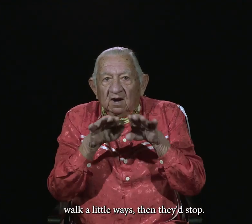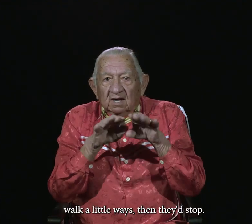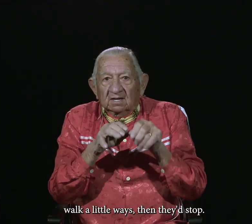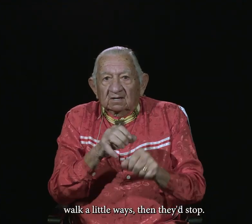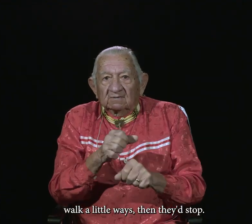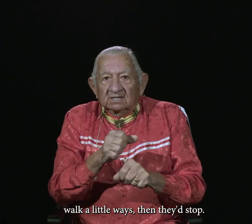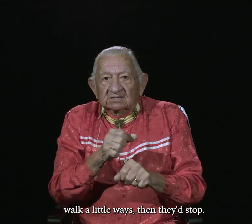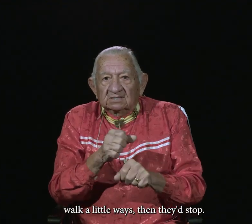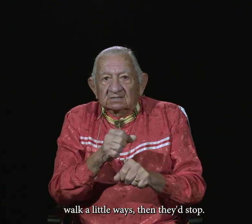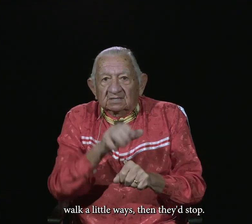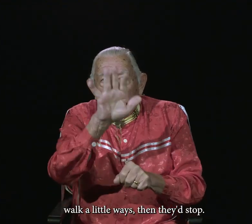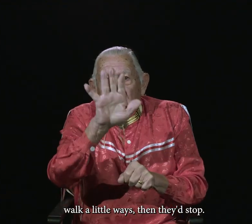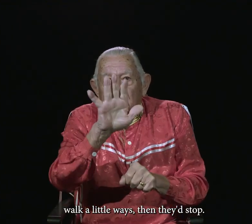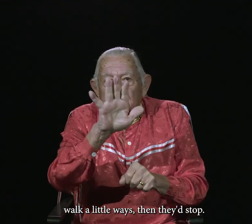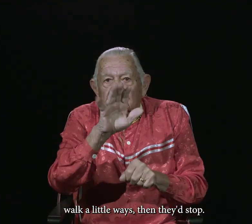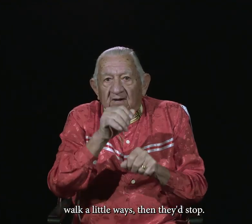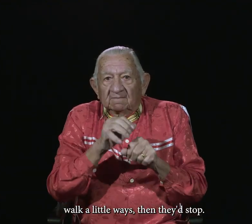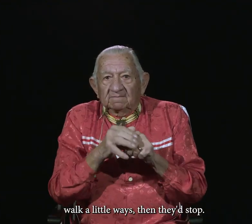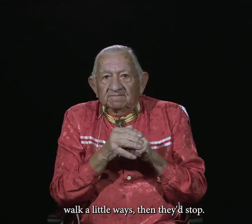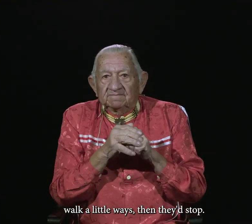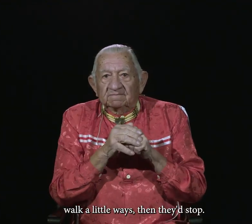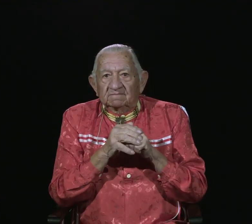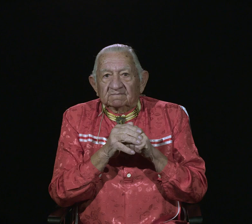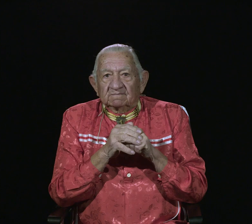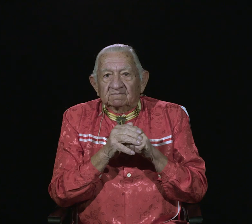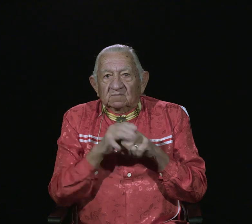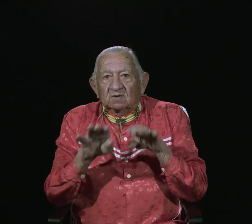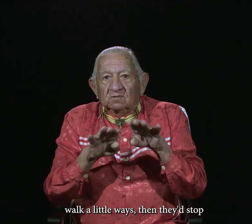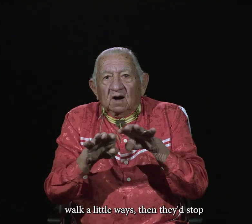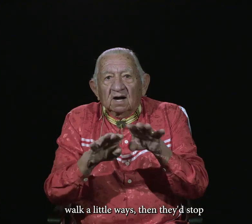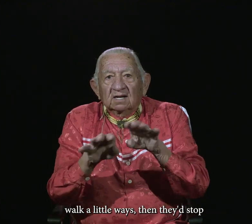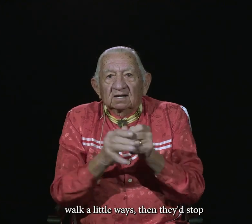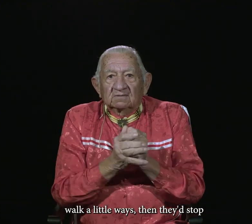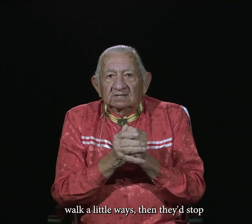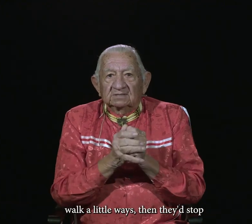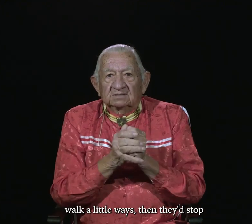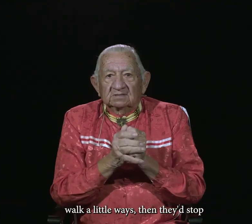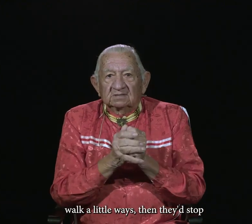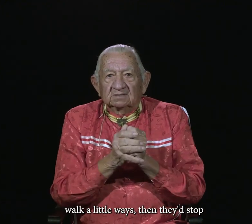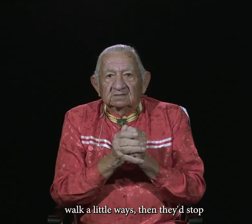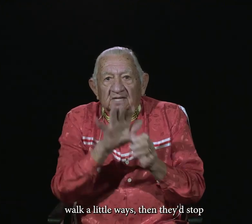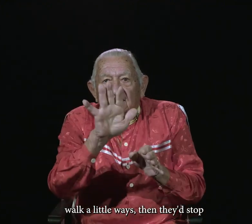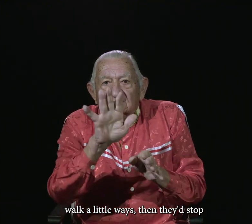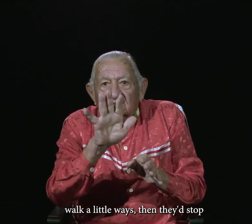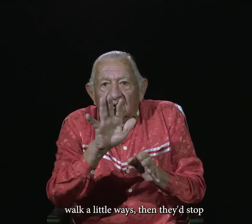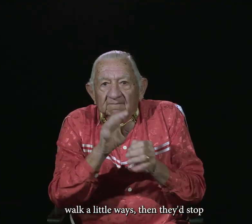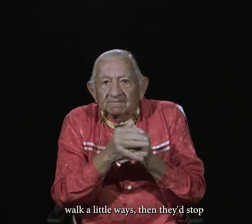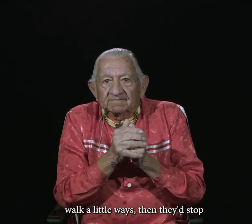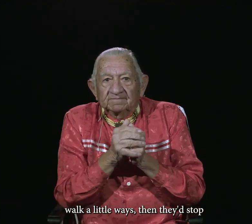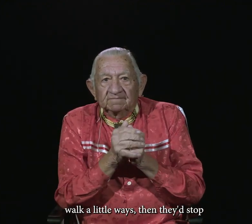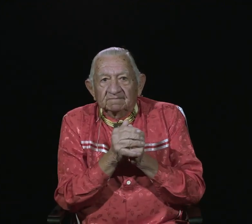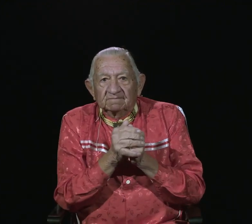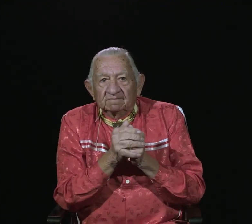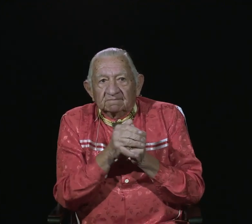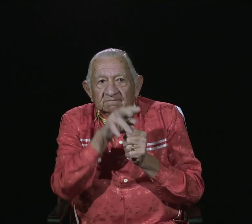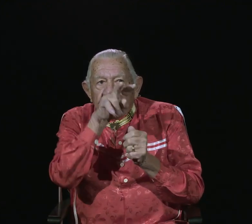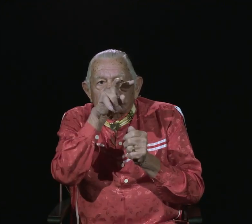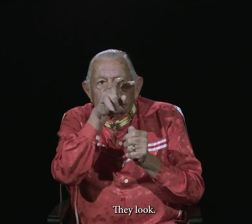Walk a little ways, and then they'd stop. Walk a little ways, and then they'd stop. They